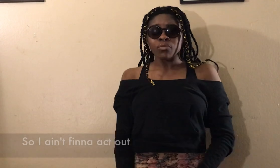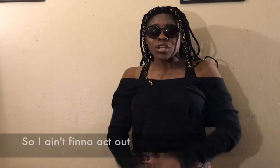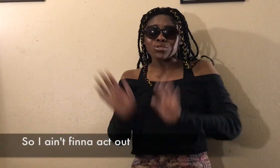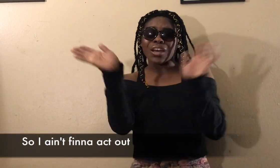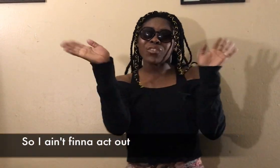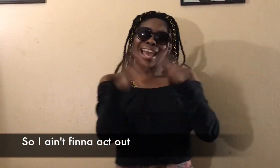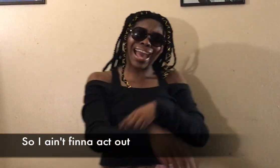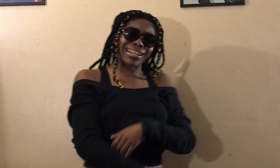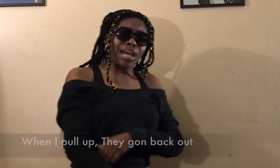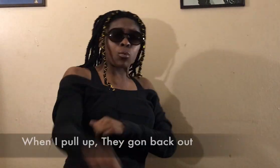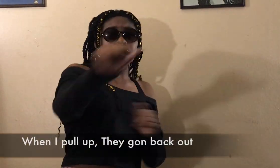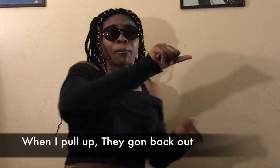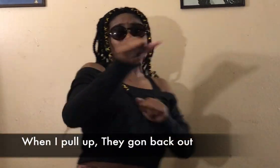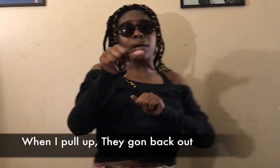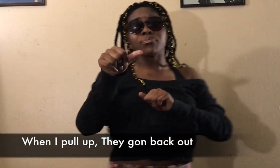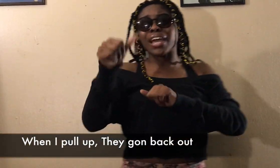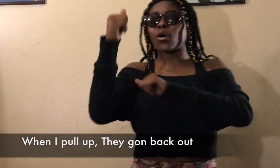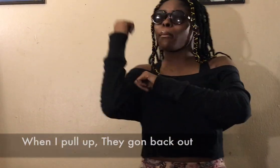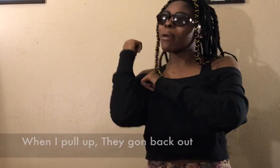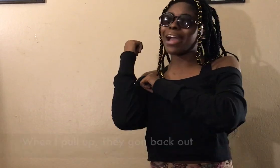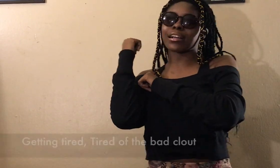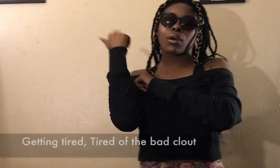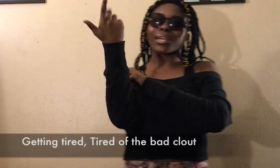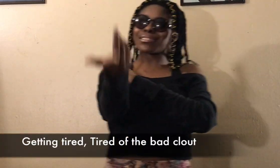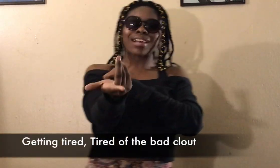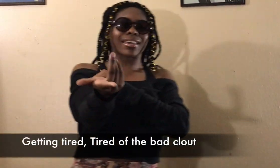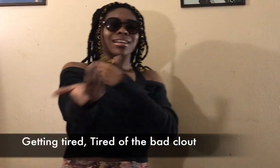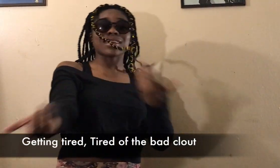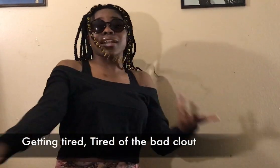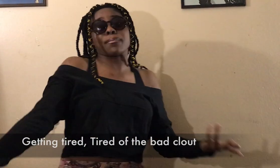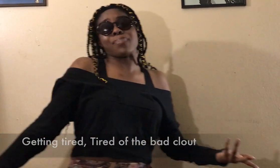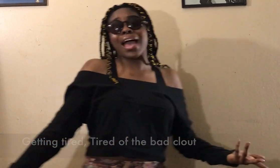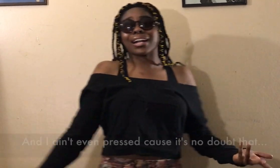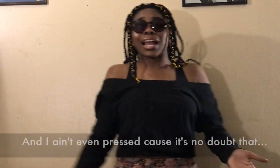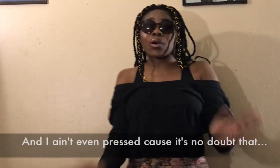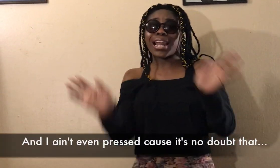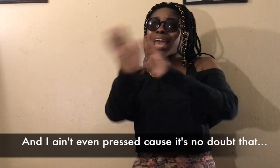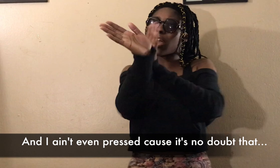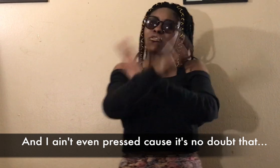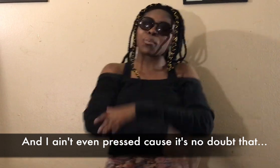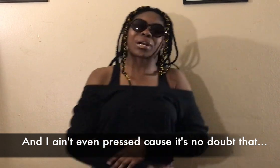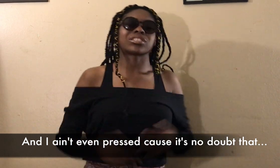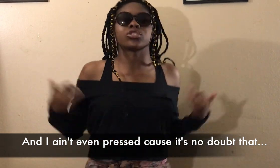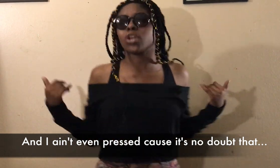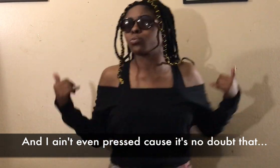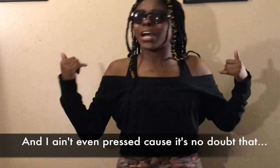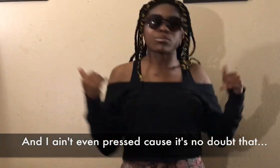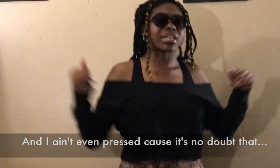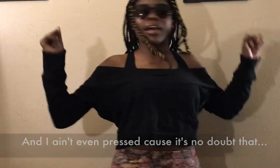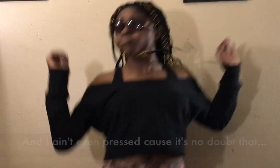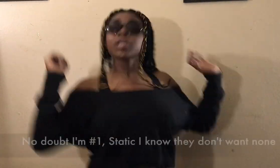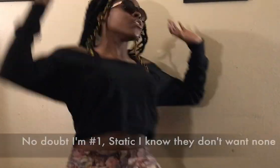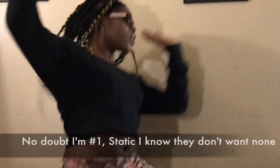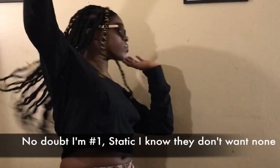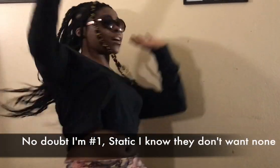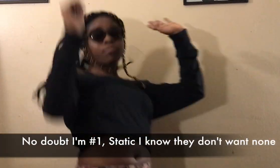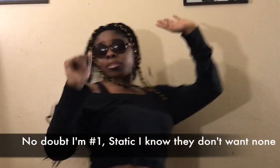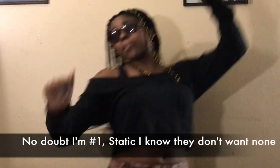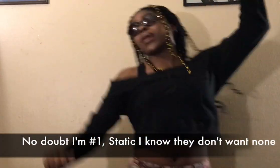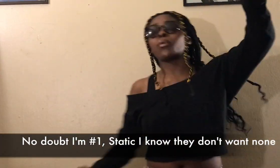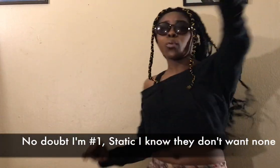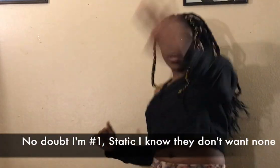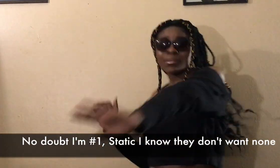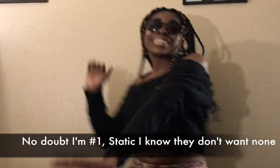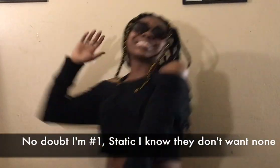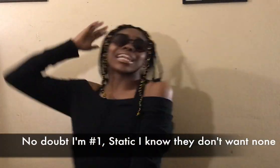bet you. So I ain't finna act out when I pull up, they going back out, getting tired. Tired of bad clout, and I ain't even practice, no doubt that. No doubt,